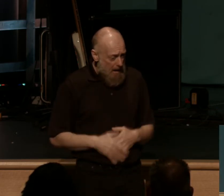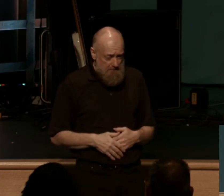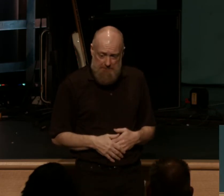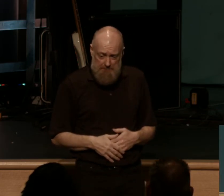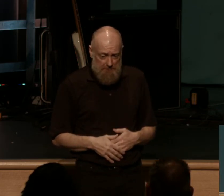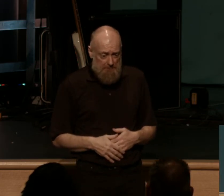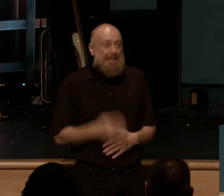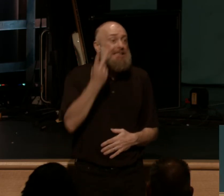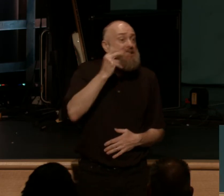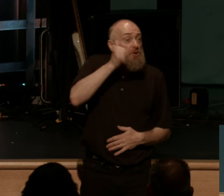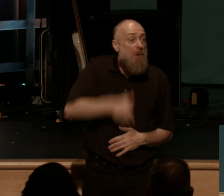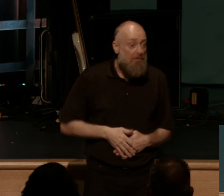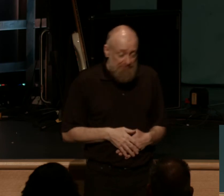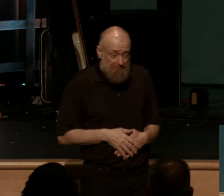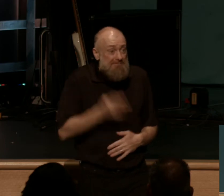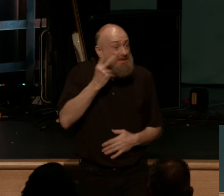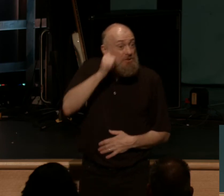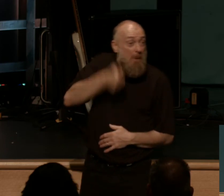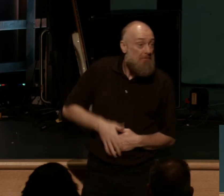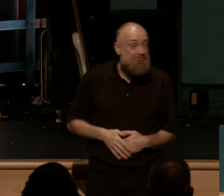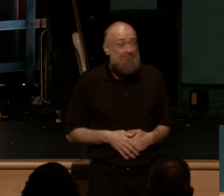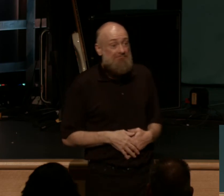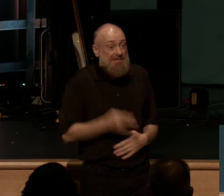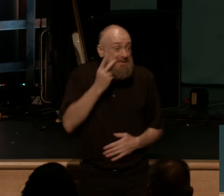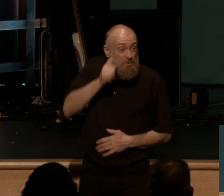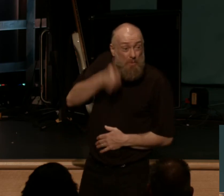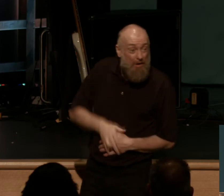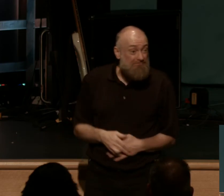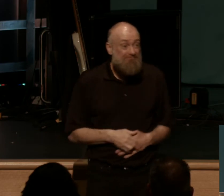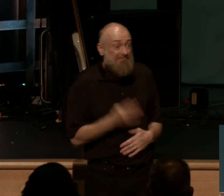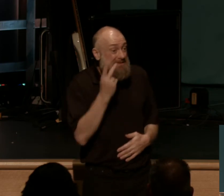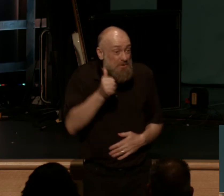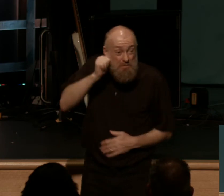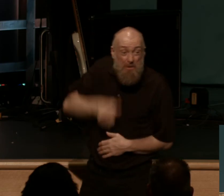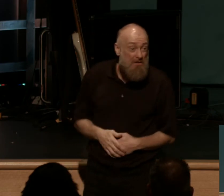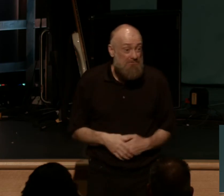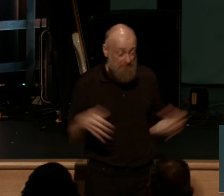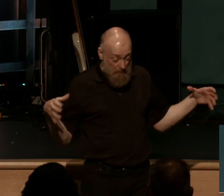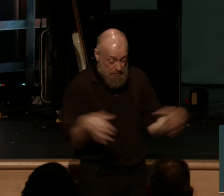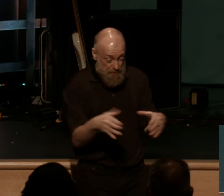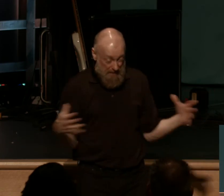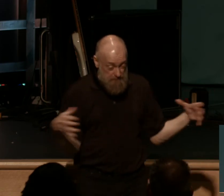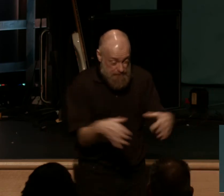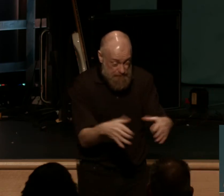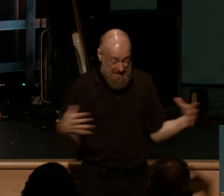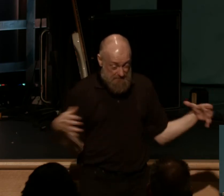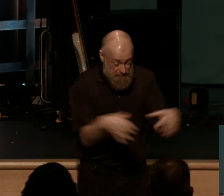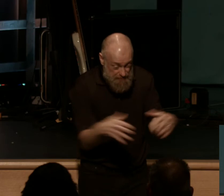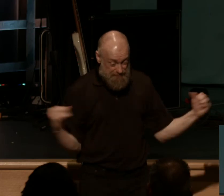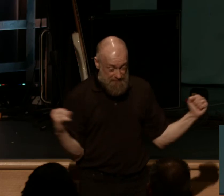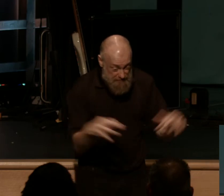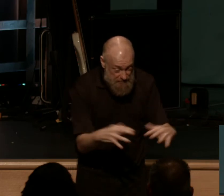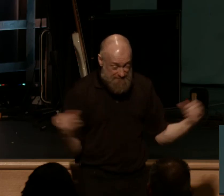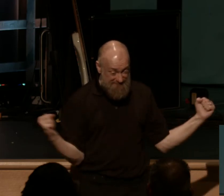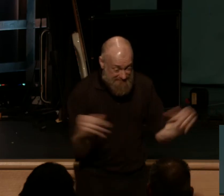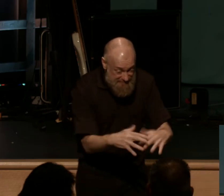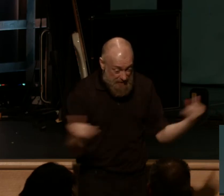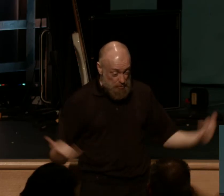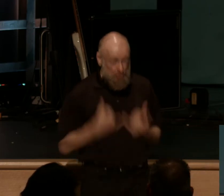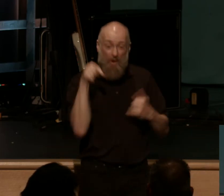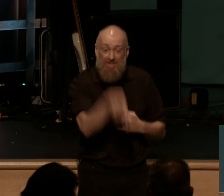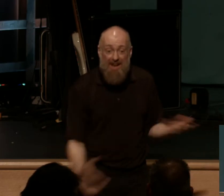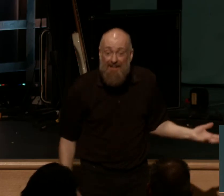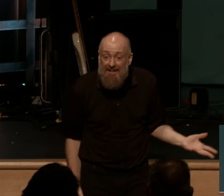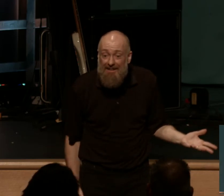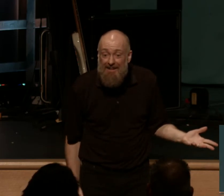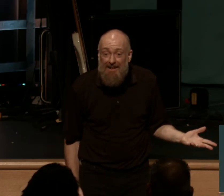yeah, here, take, it's here, it's yours, whatever. And they received together and gave together with glad, the joy that they had. You know, the